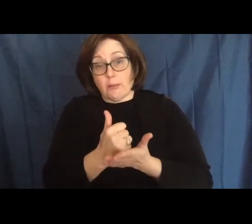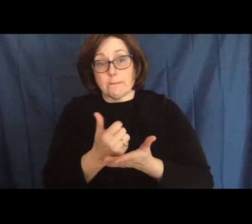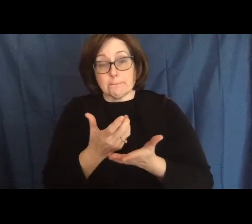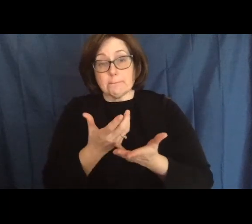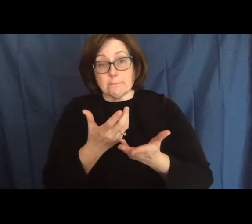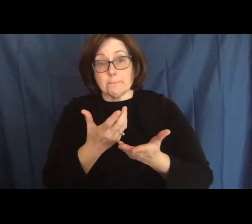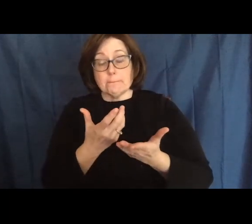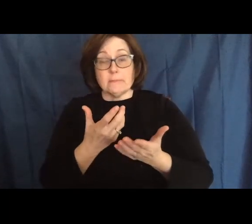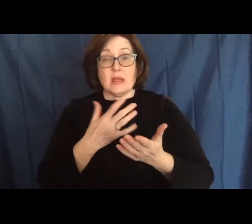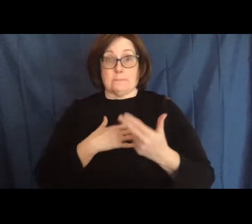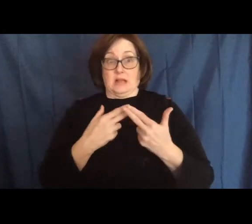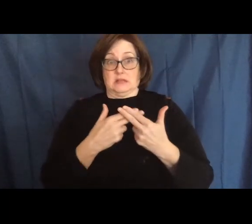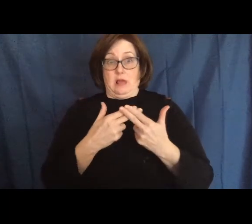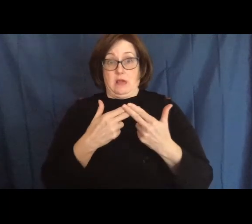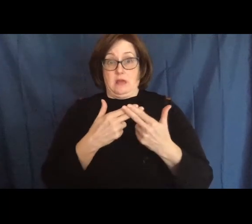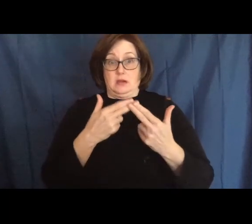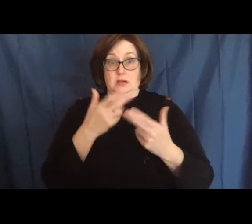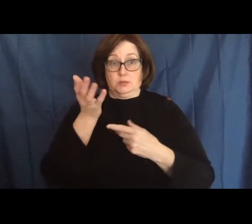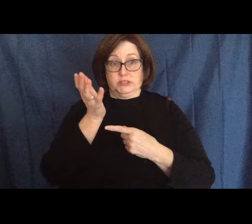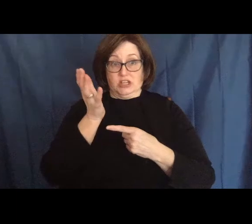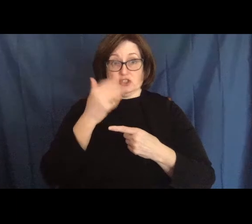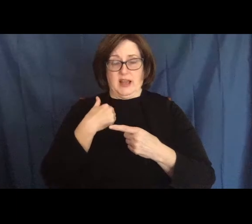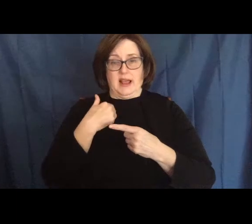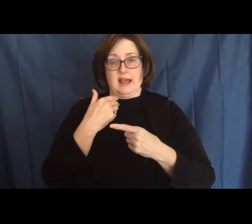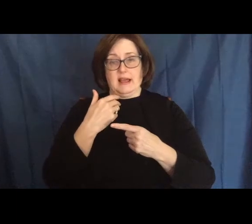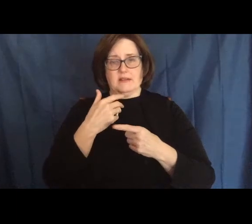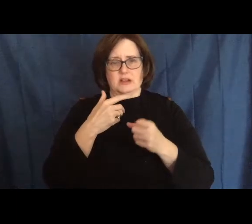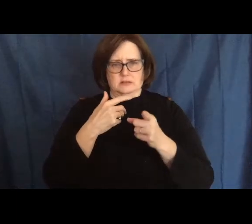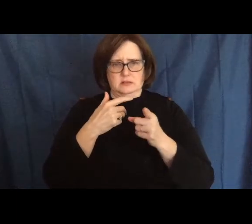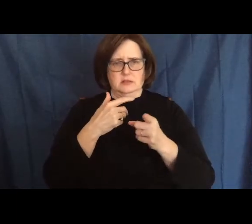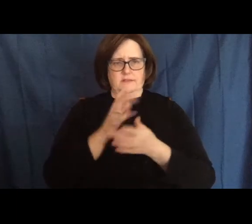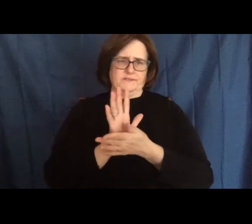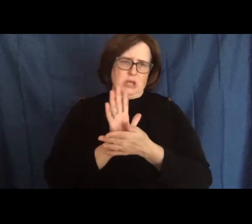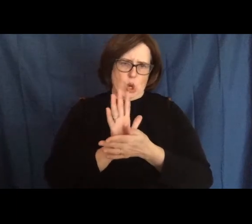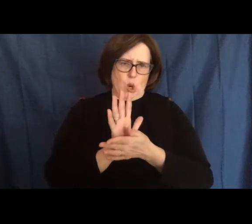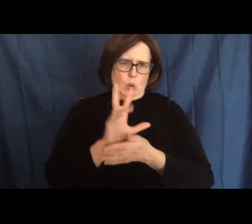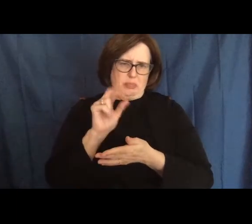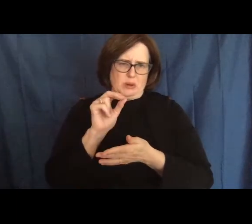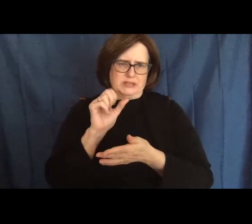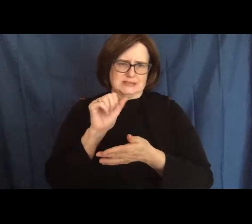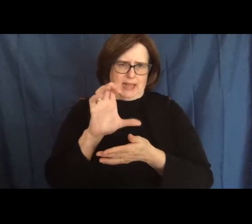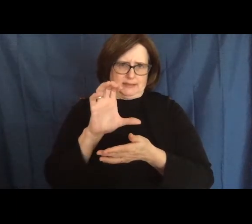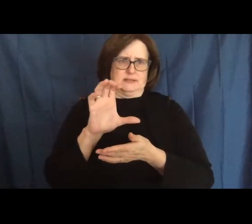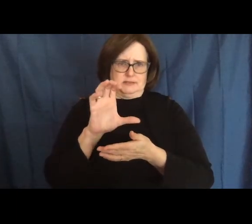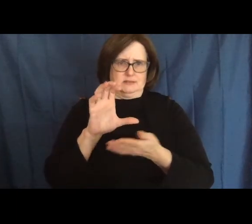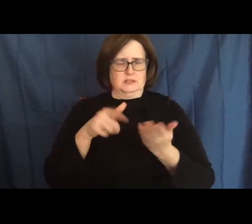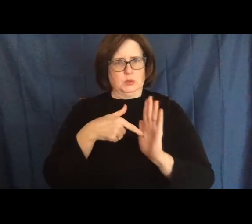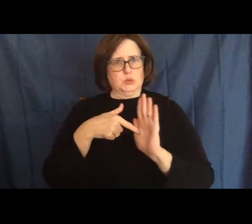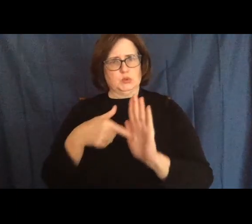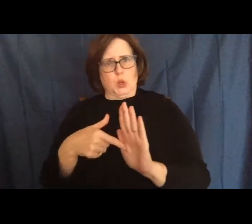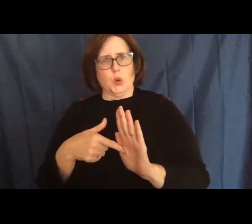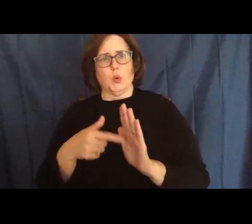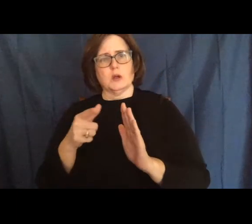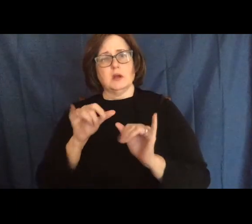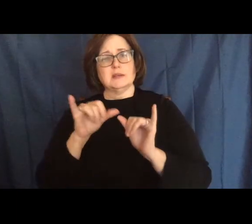slide presentation, there is a 20-second sequence of a video from this Stay-at-Home Family Challenge, which is a